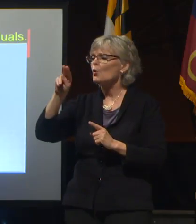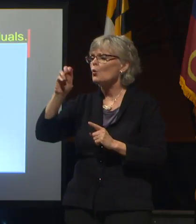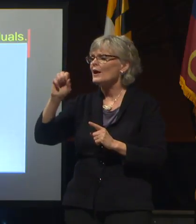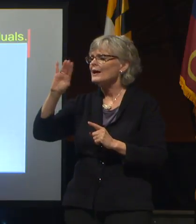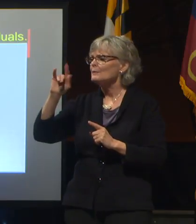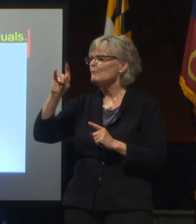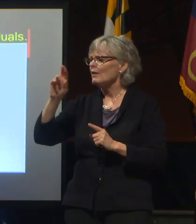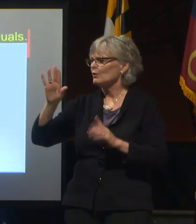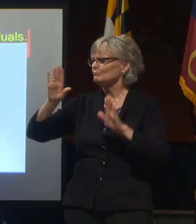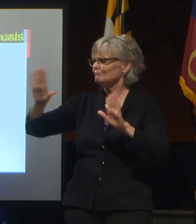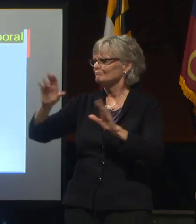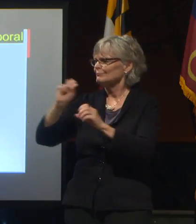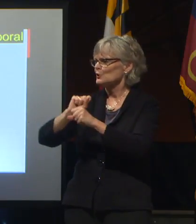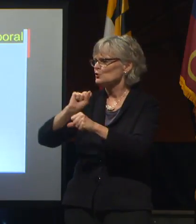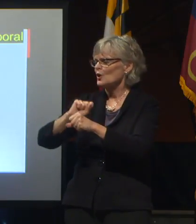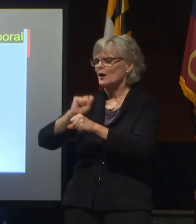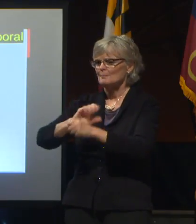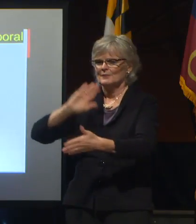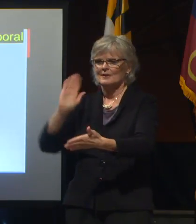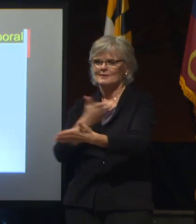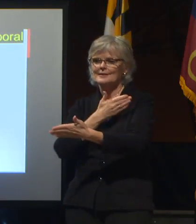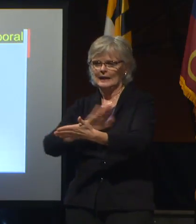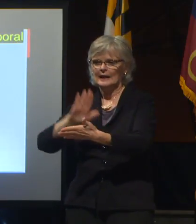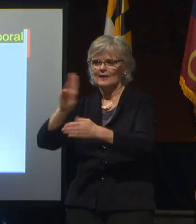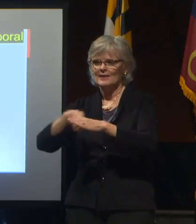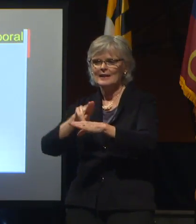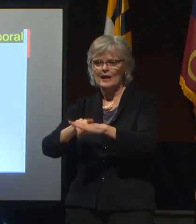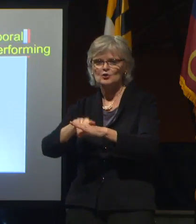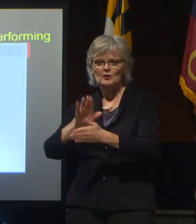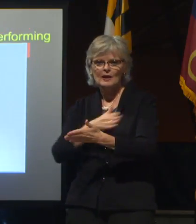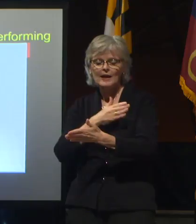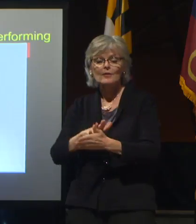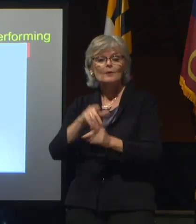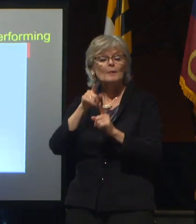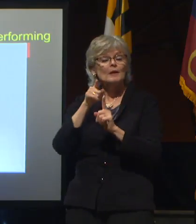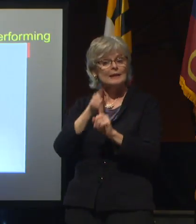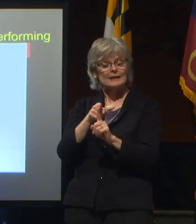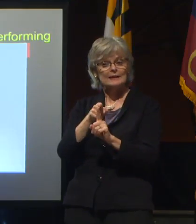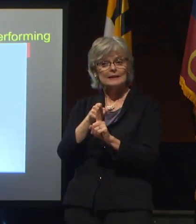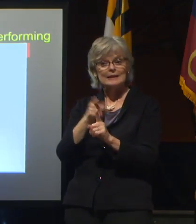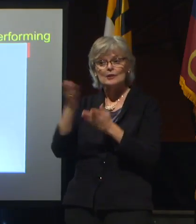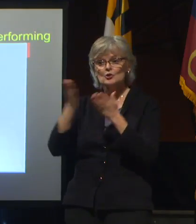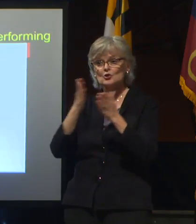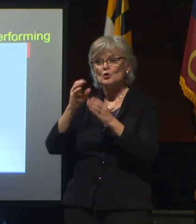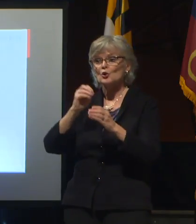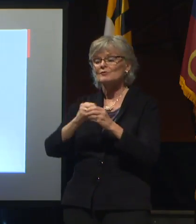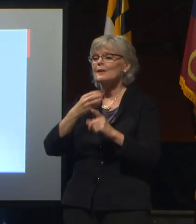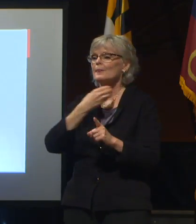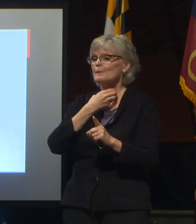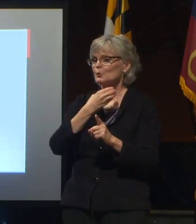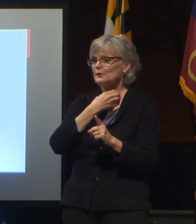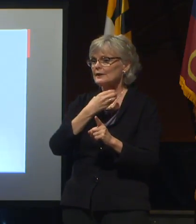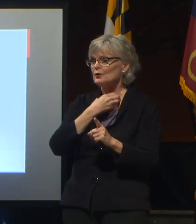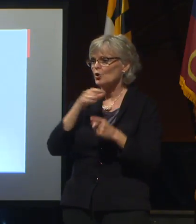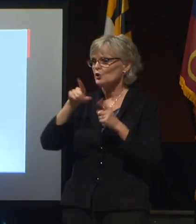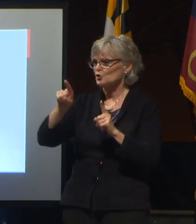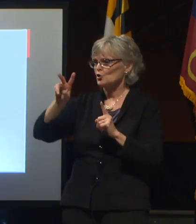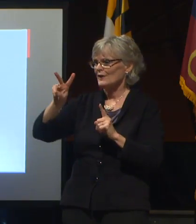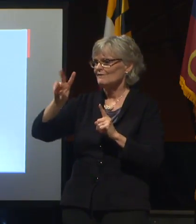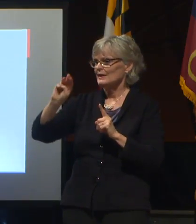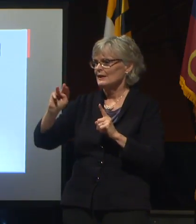do an incredible job performing our national anthem. Corporal Miller served in the Marine Corps during the